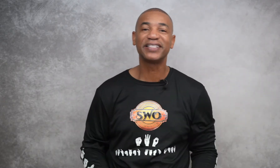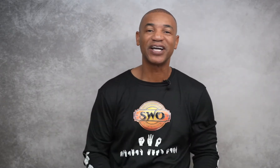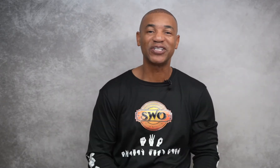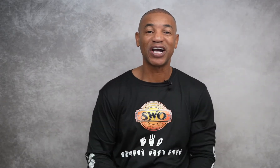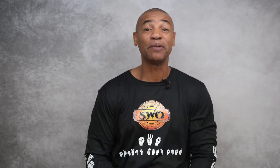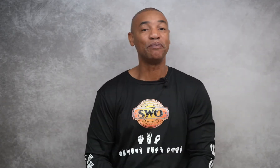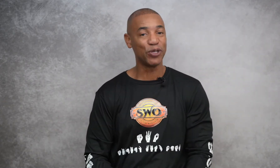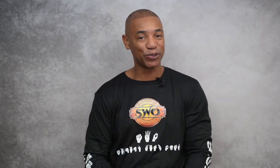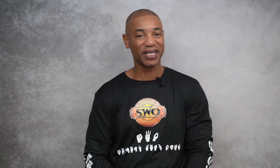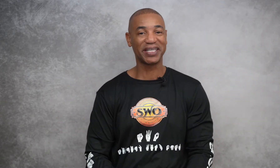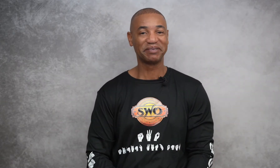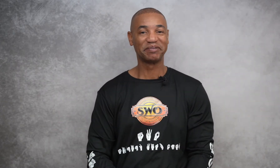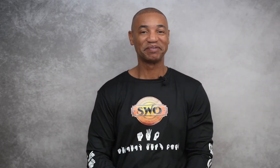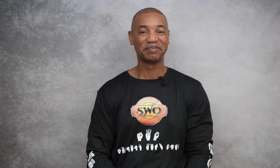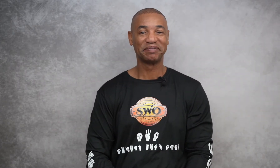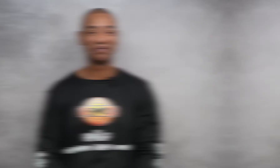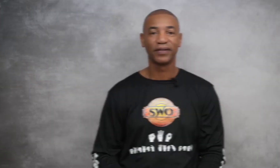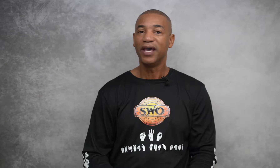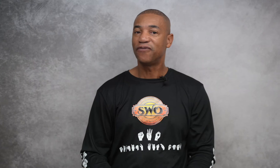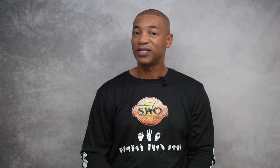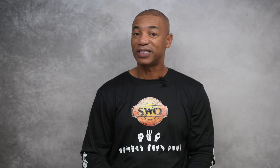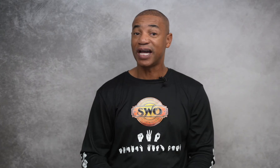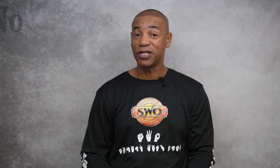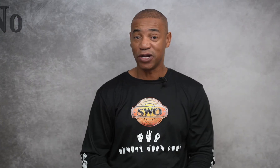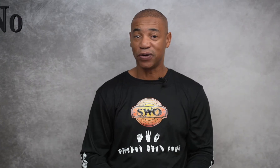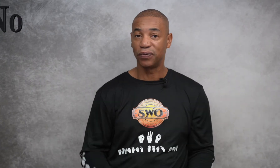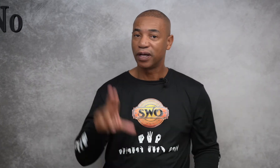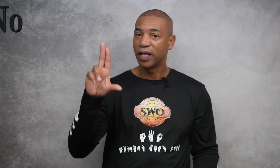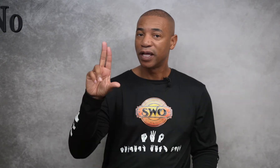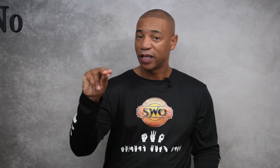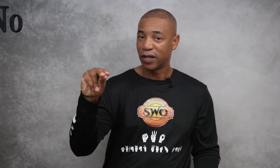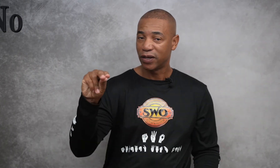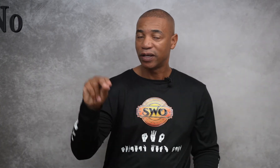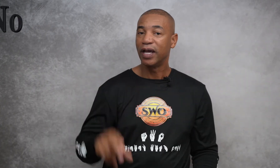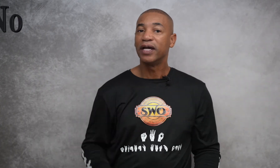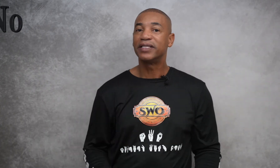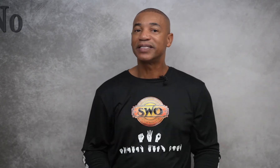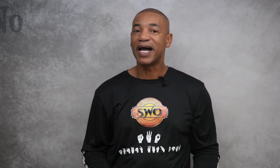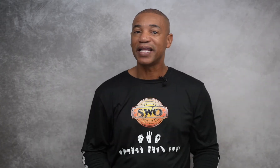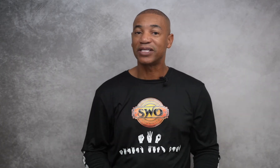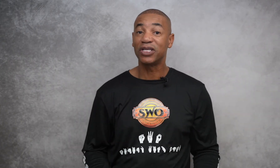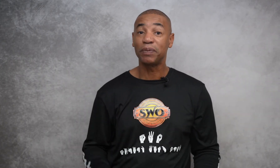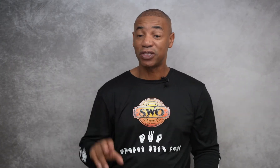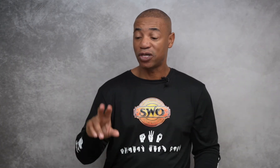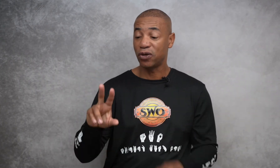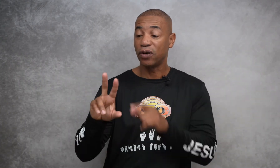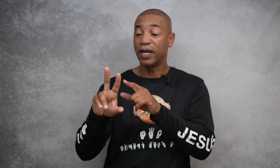how you sign music. For the sign no, to sign that, simply take your